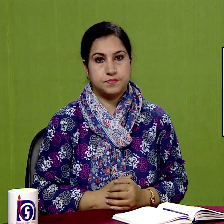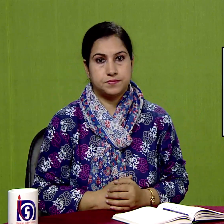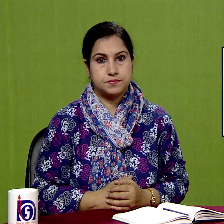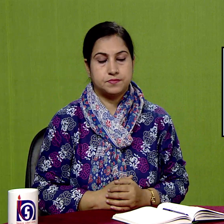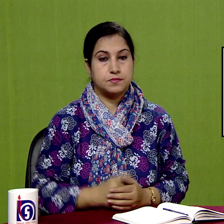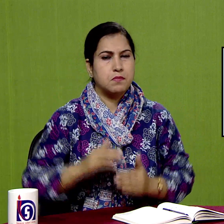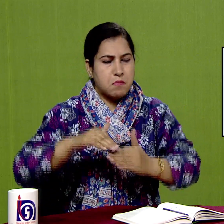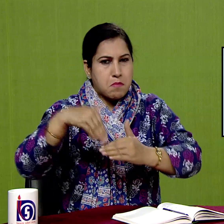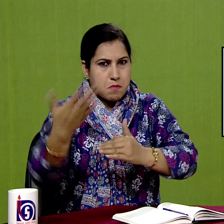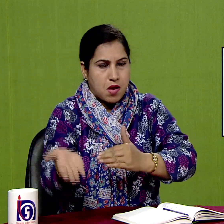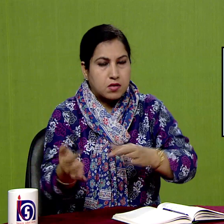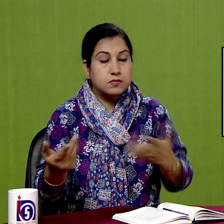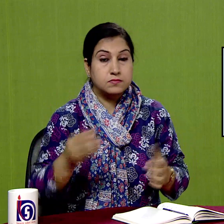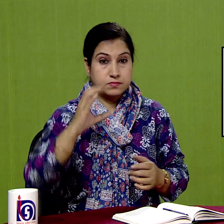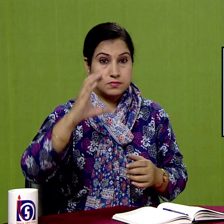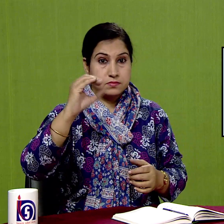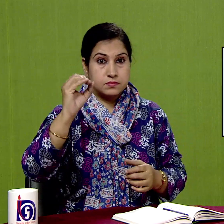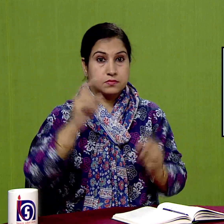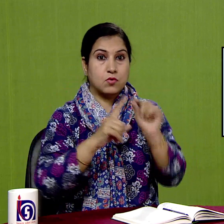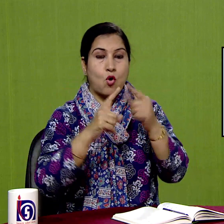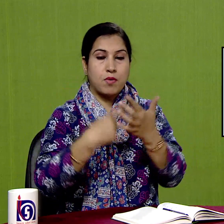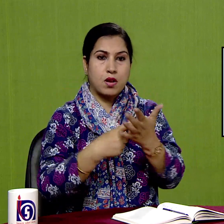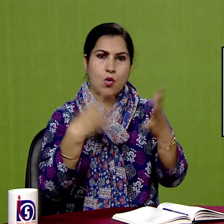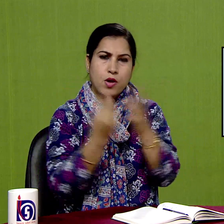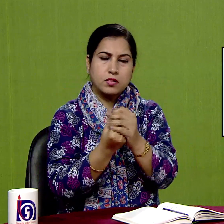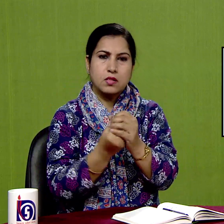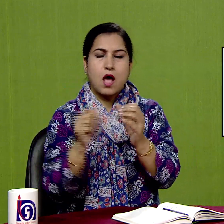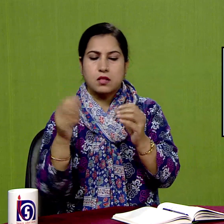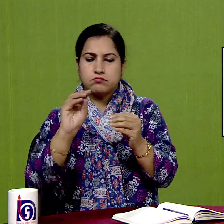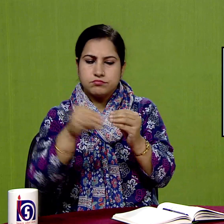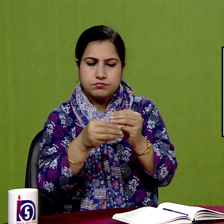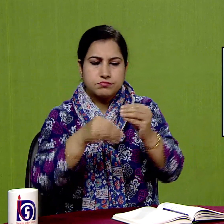Later, copper was mixed with other metals like